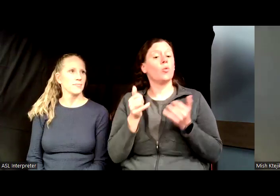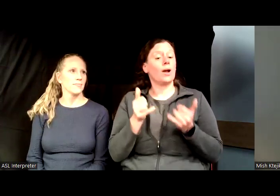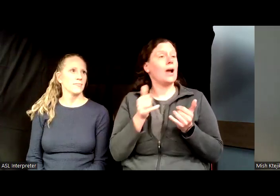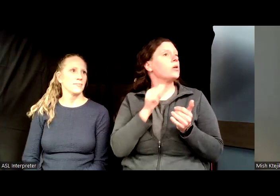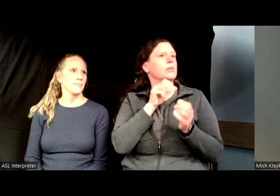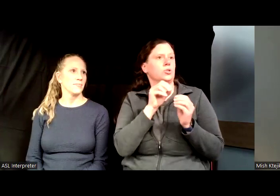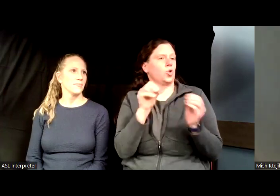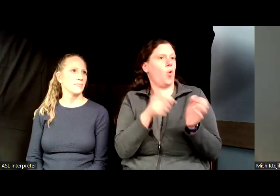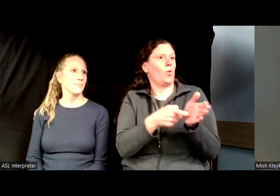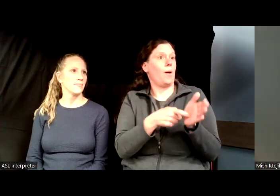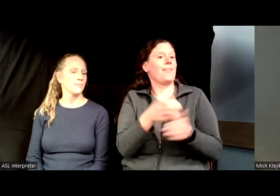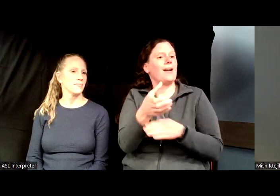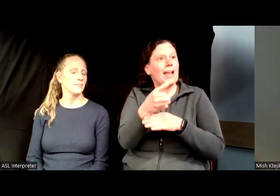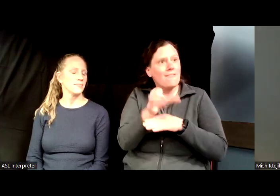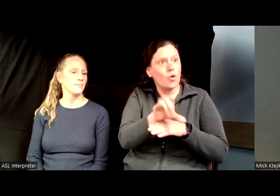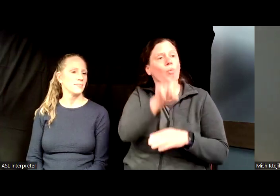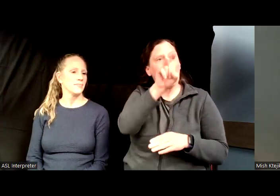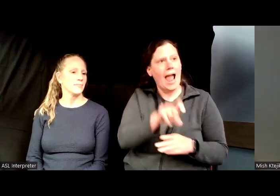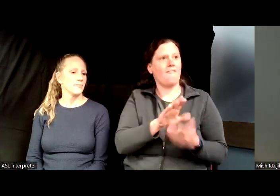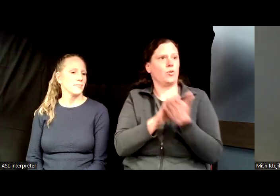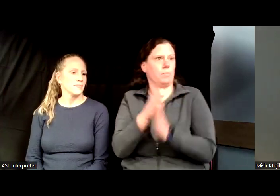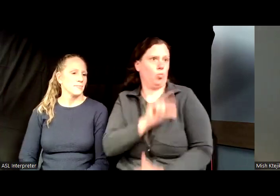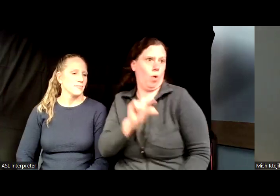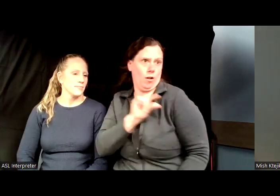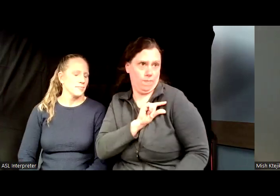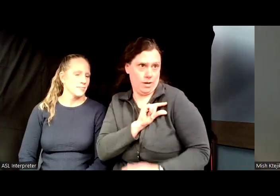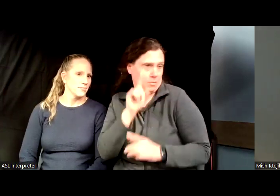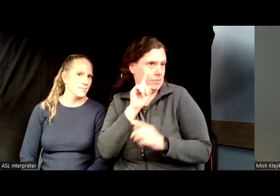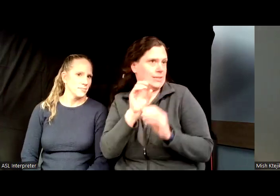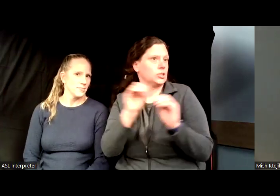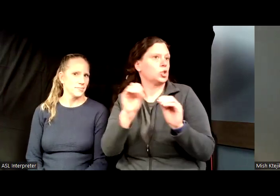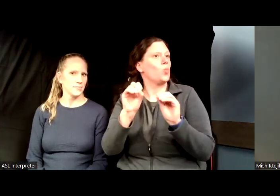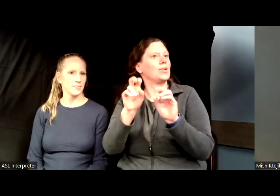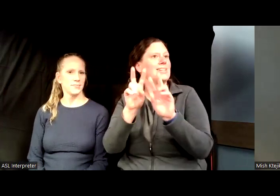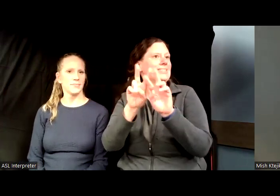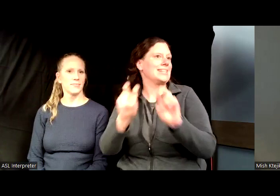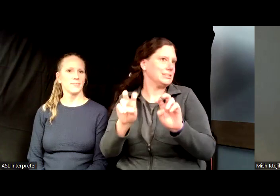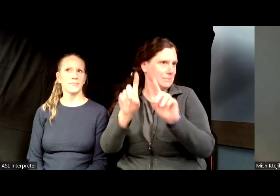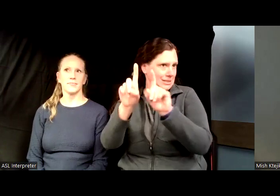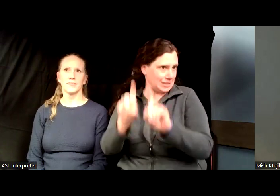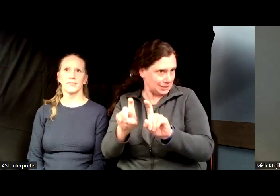qualified. So right now, there's no requirement forcing them to become